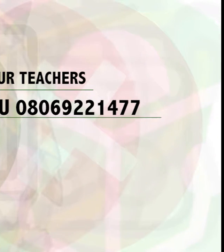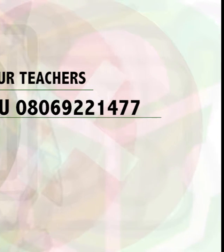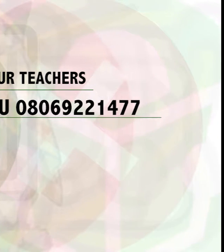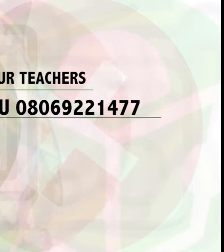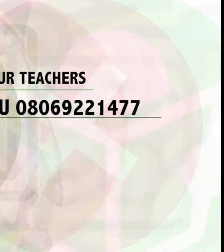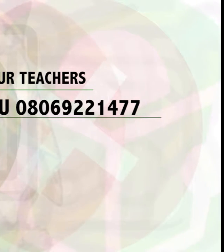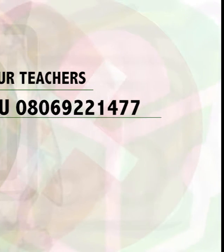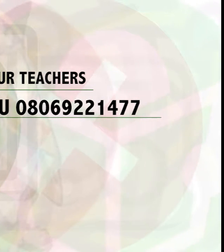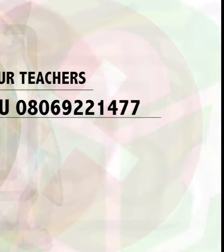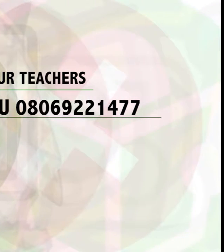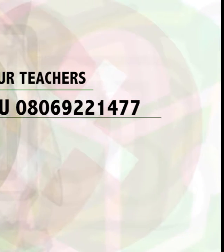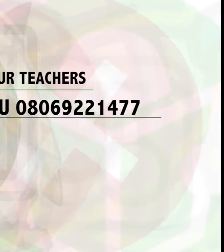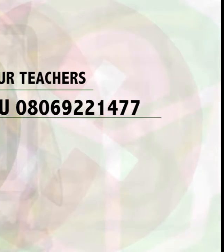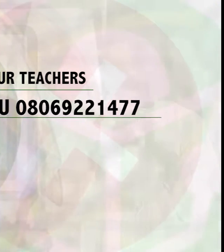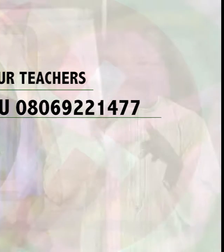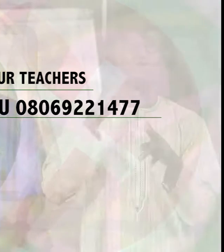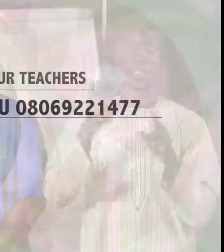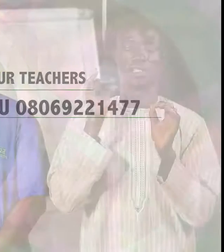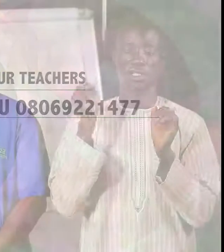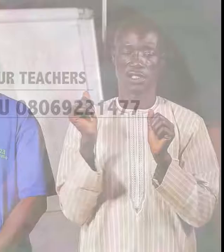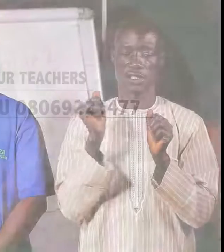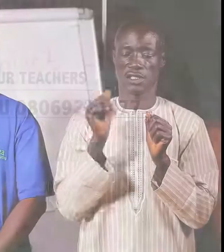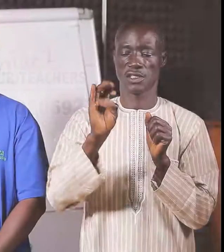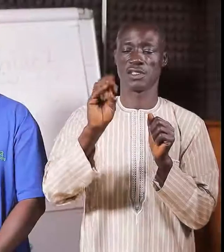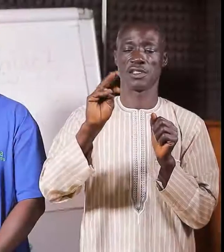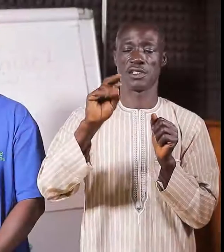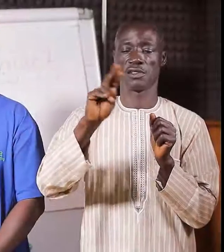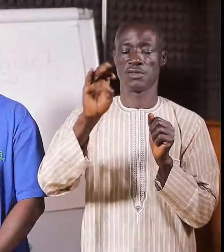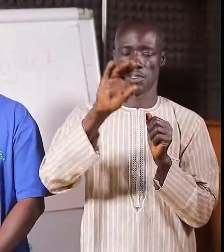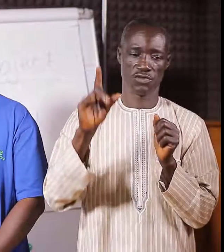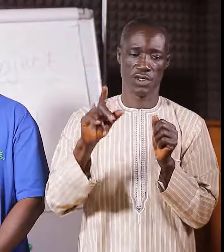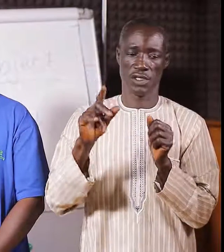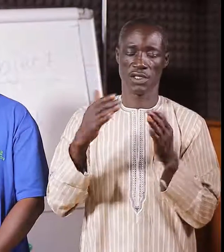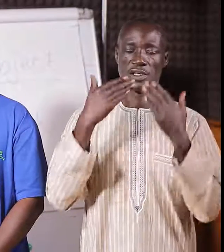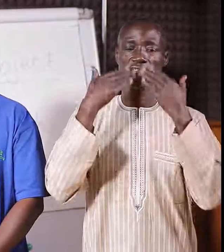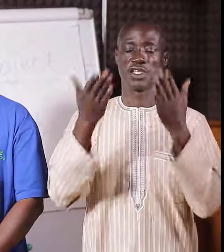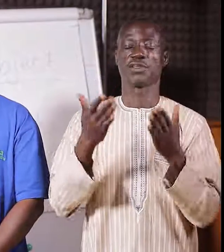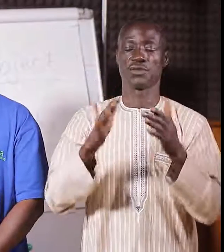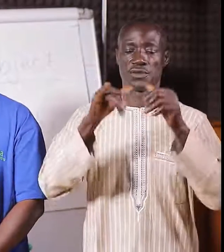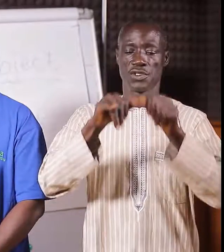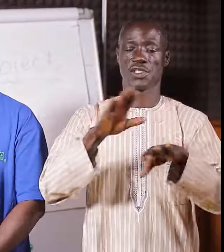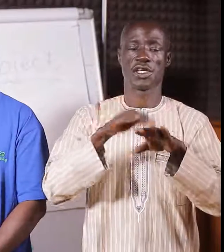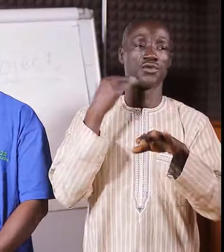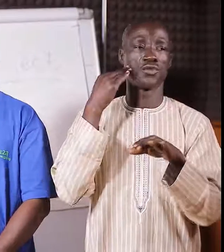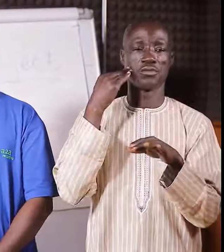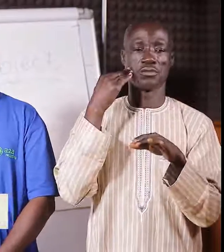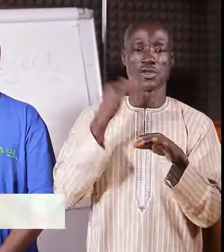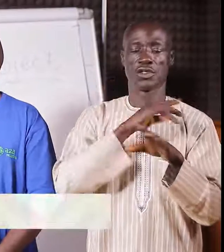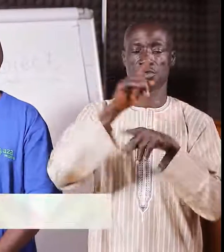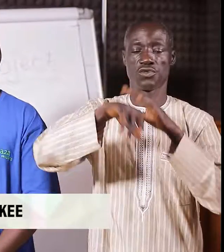08069221477. My name remains the same, Emmanuel Jatau. Again, Emmanuel Jatau.